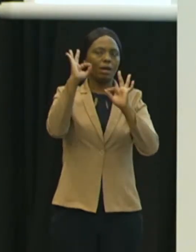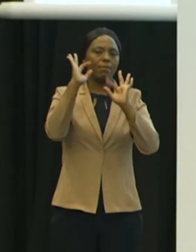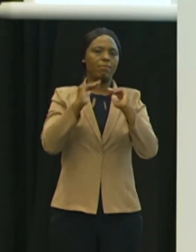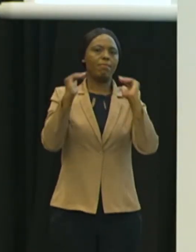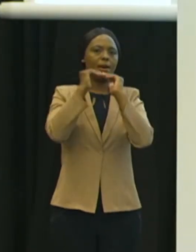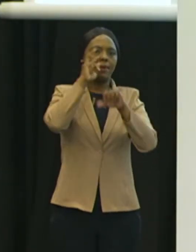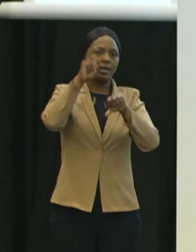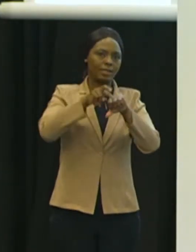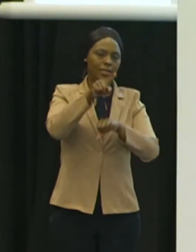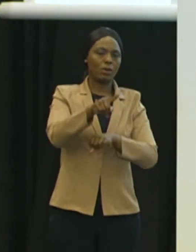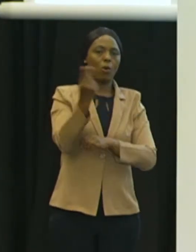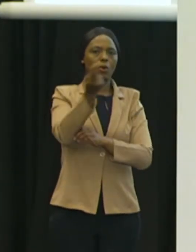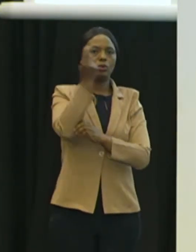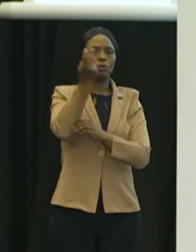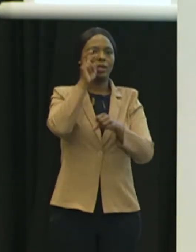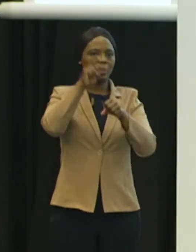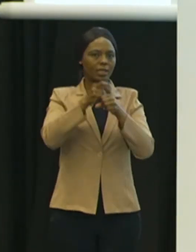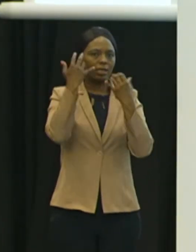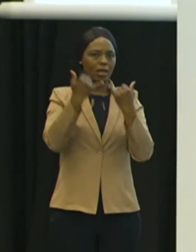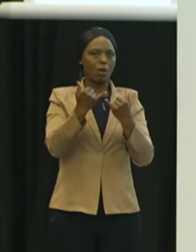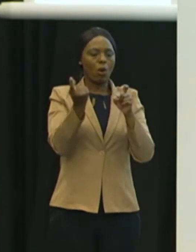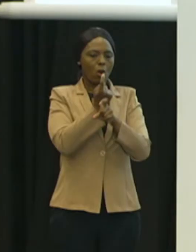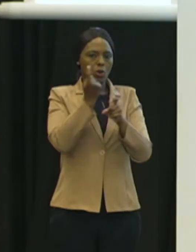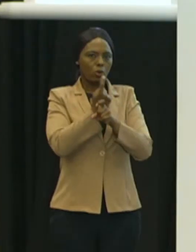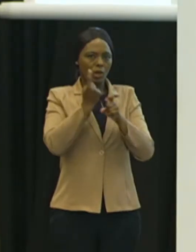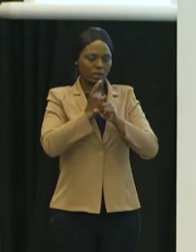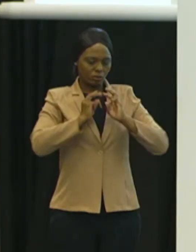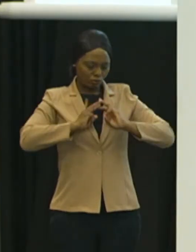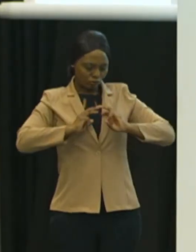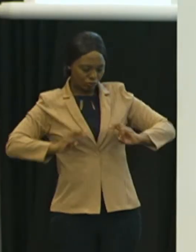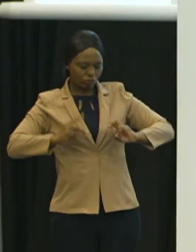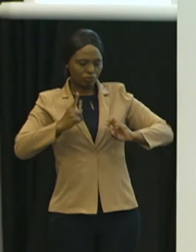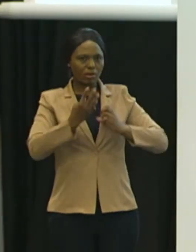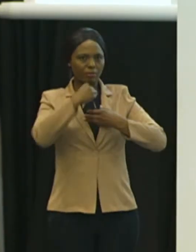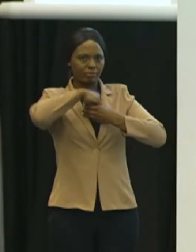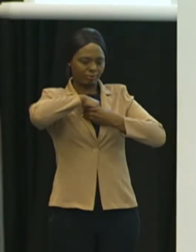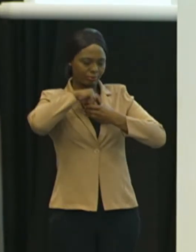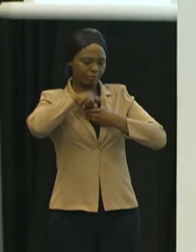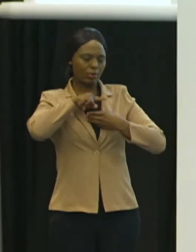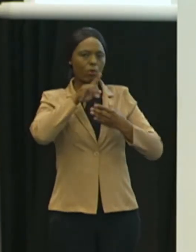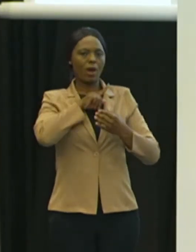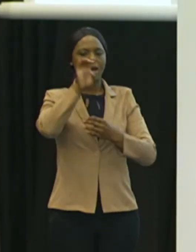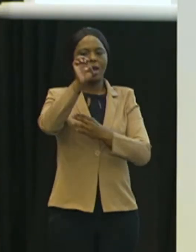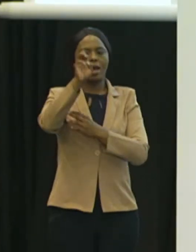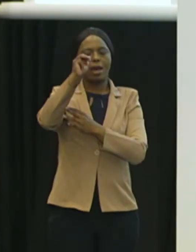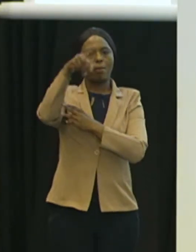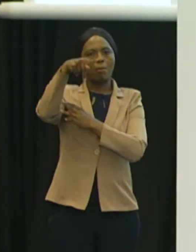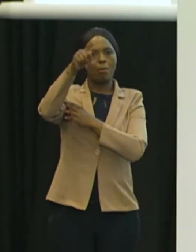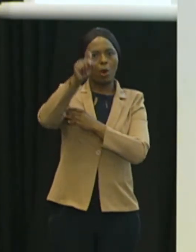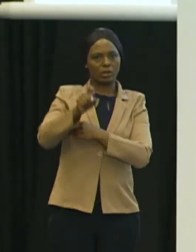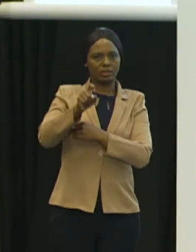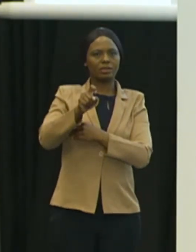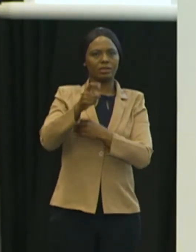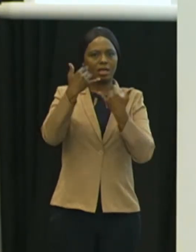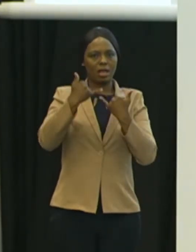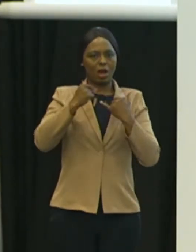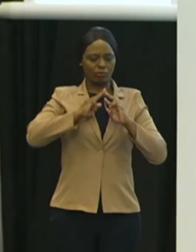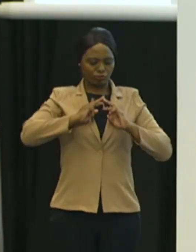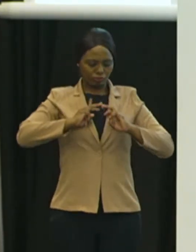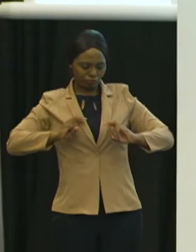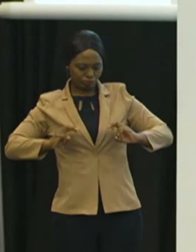also, again, there needs to be screening and tracing and management of mpox, as we all know that we are currently having